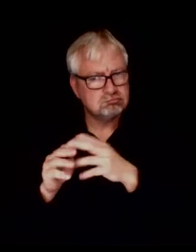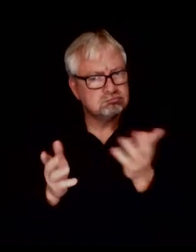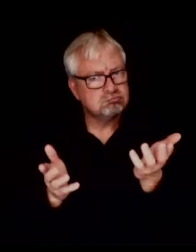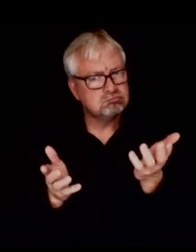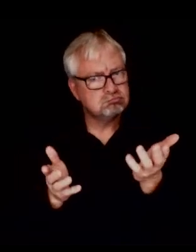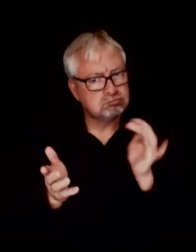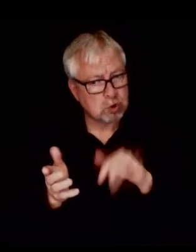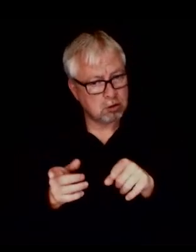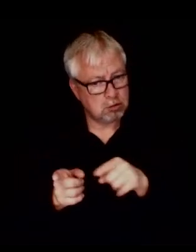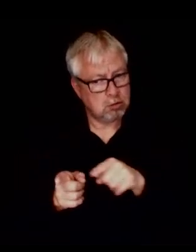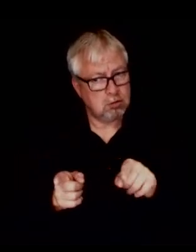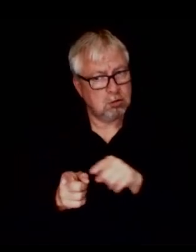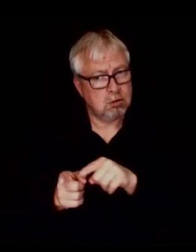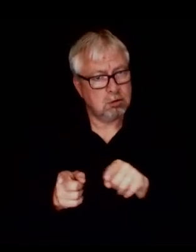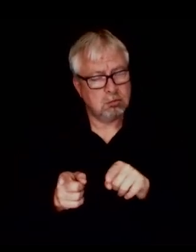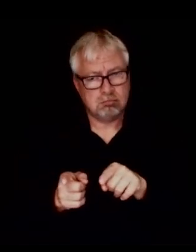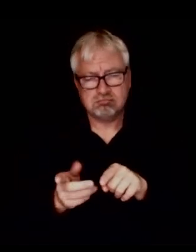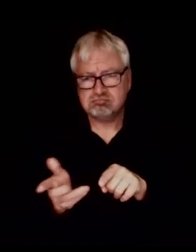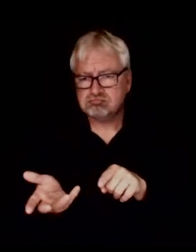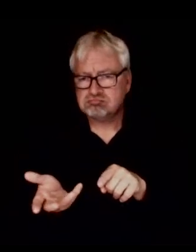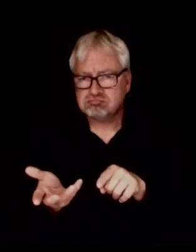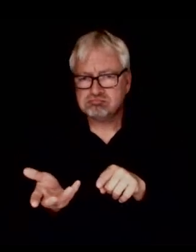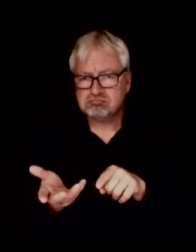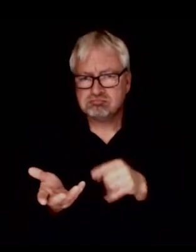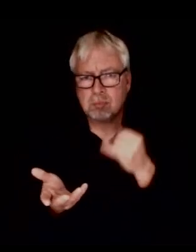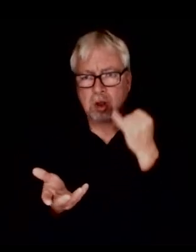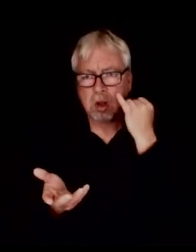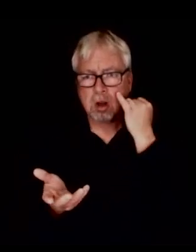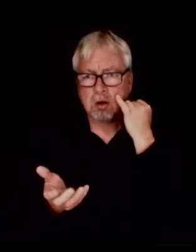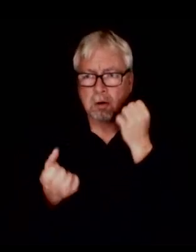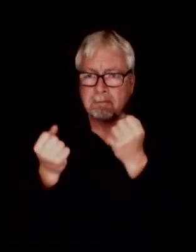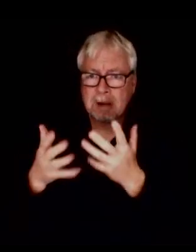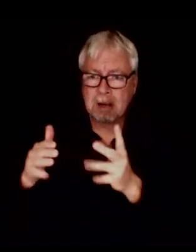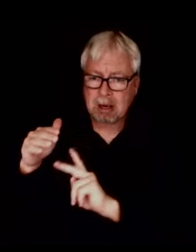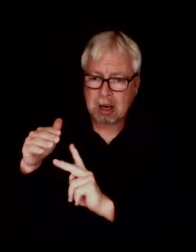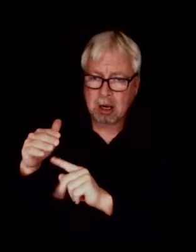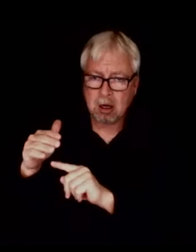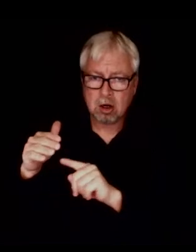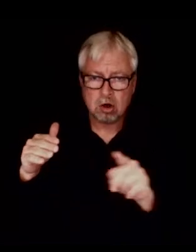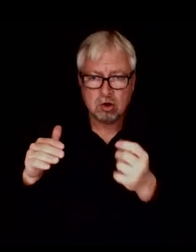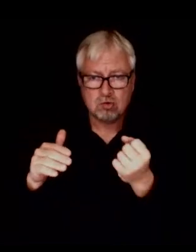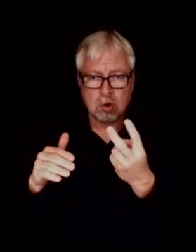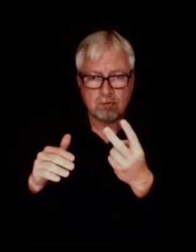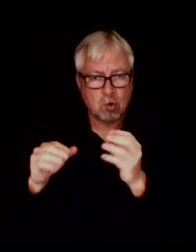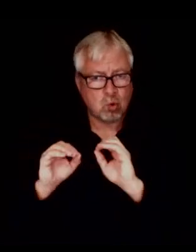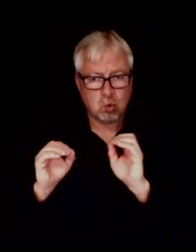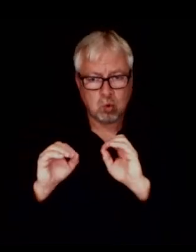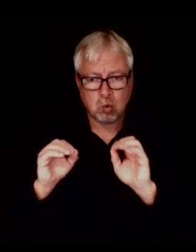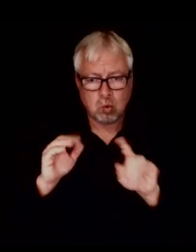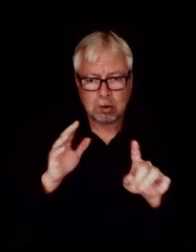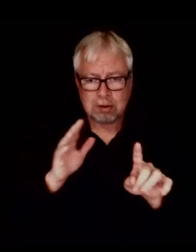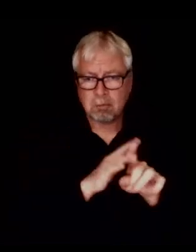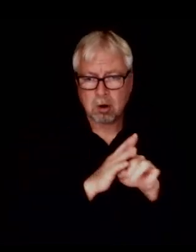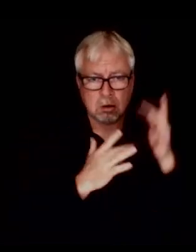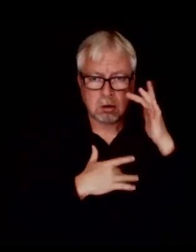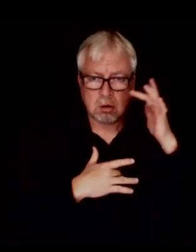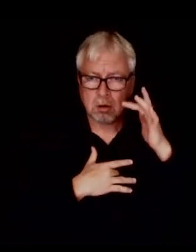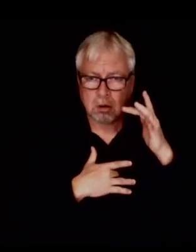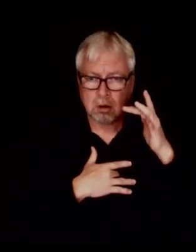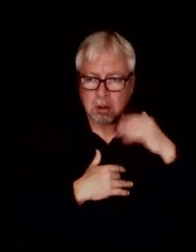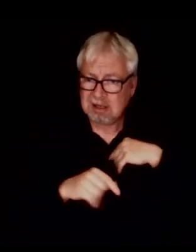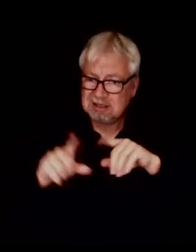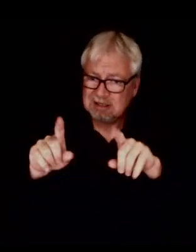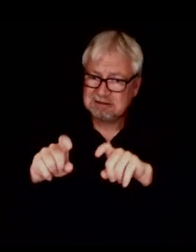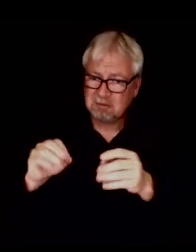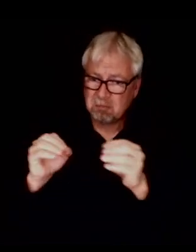if a lot of K-12 kids have asymptomatic cases and we're testing more, that's going to result in more cases found, which is going to result in a recommendation